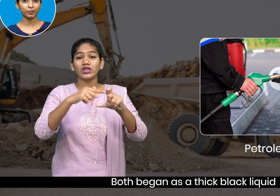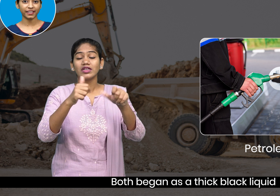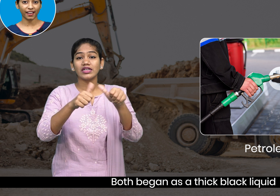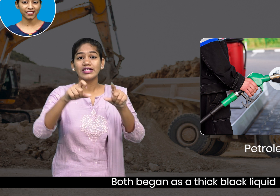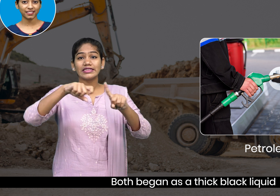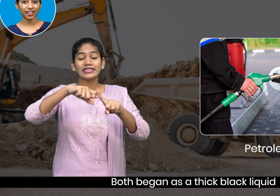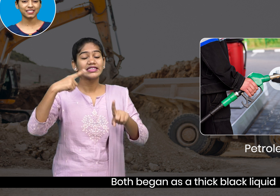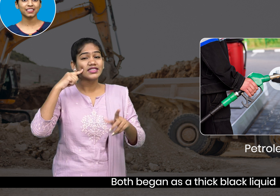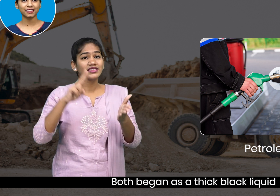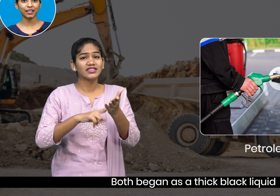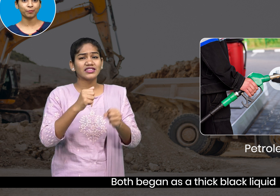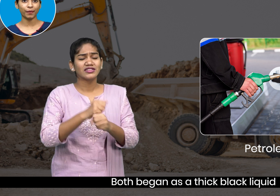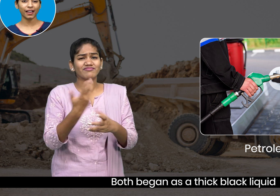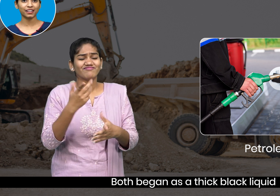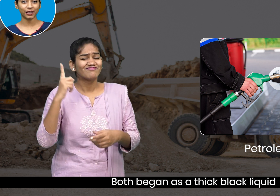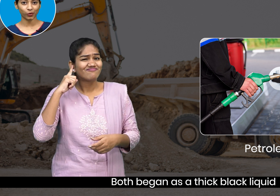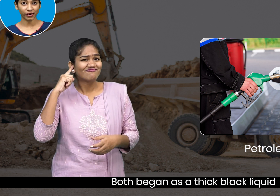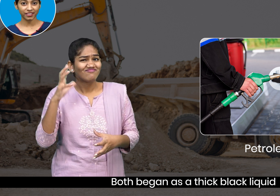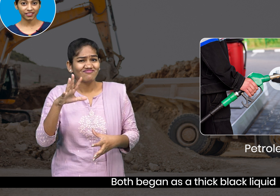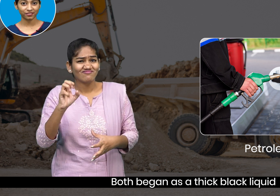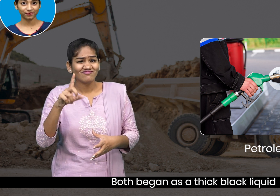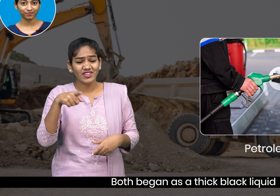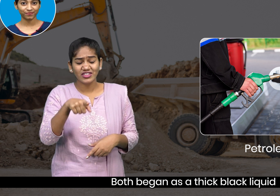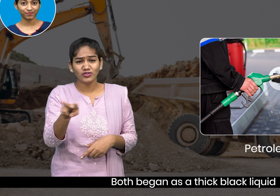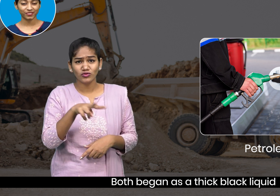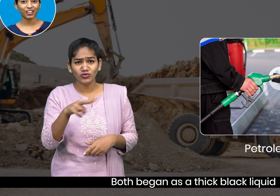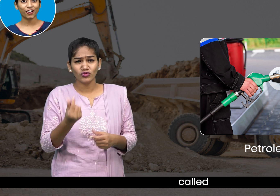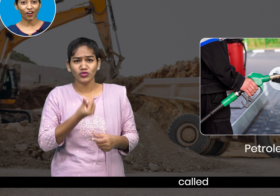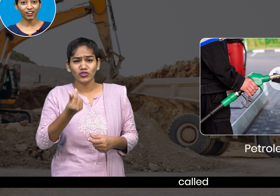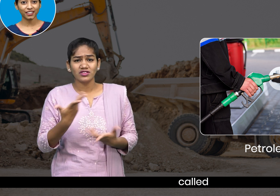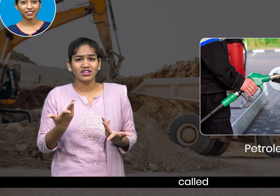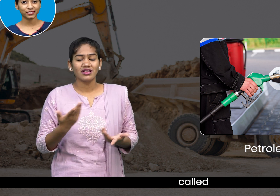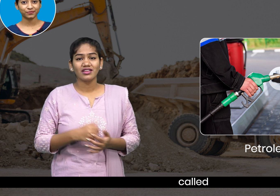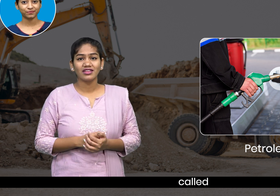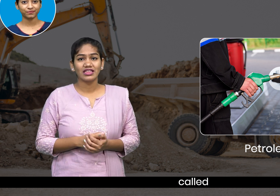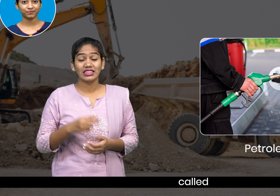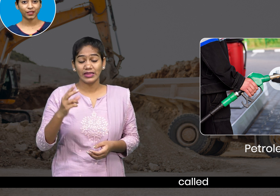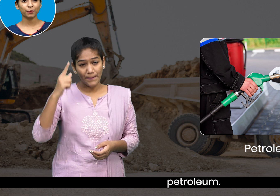both began as a thick black liquid called